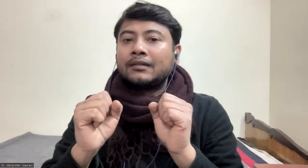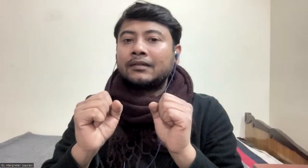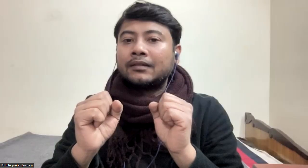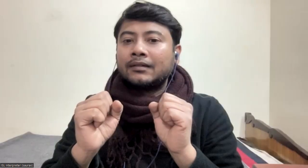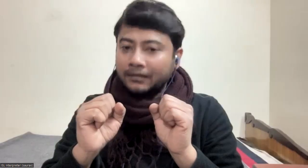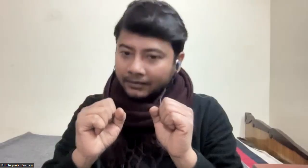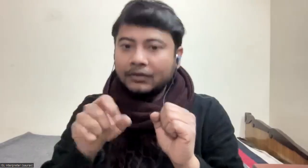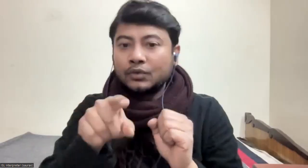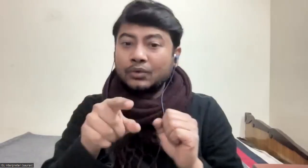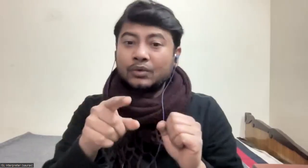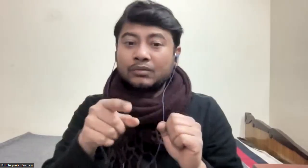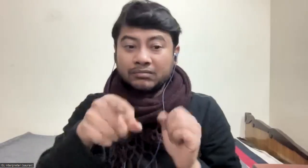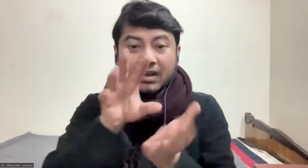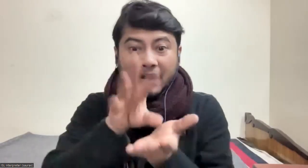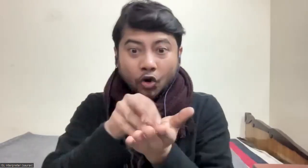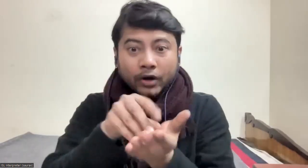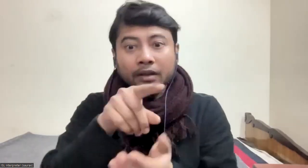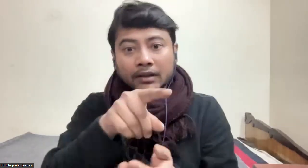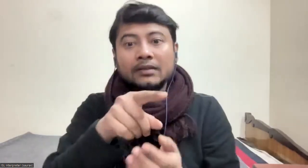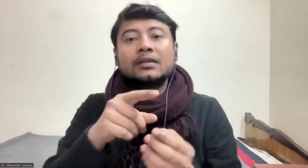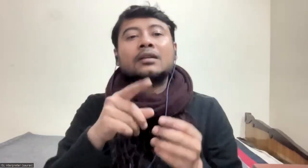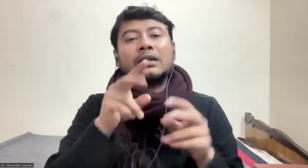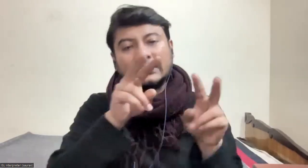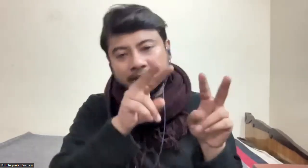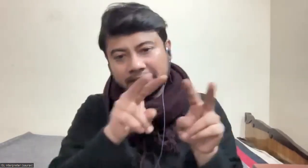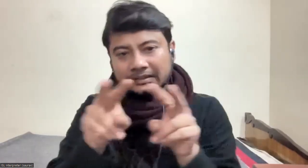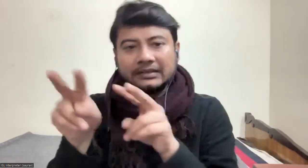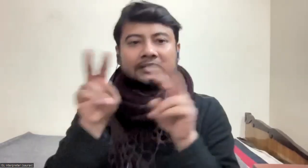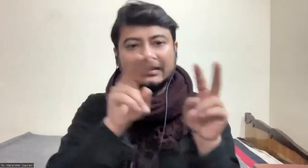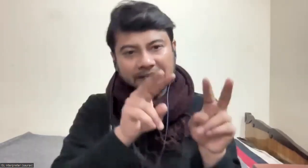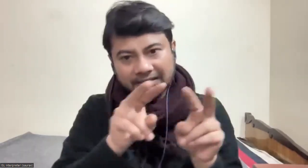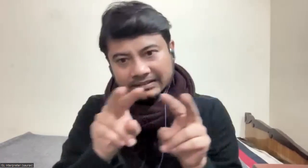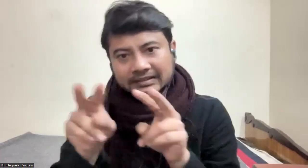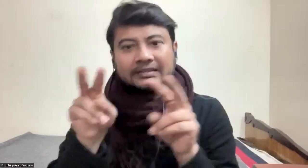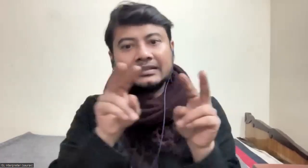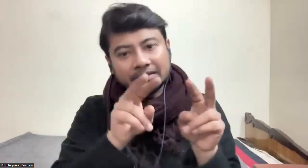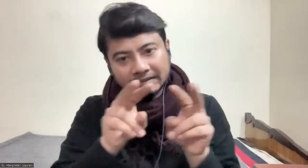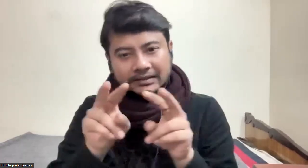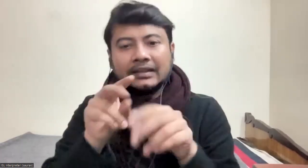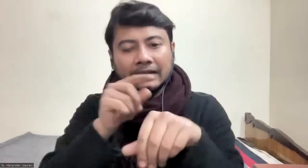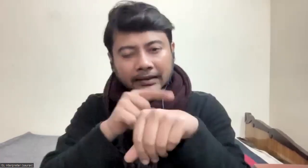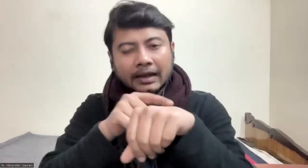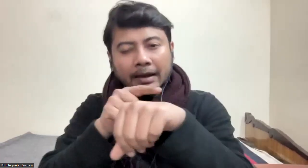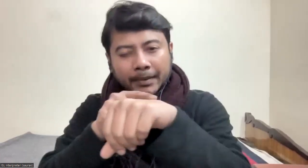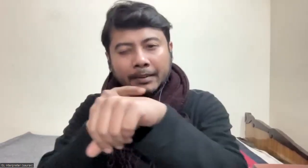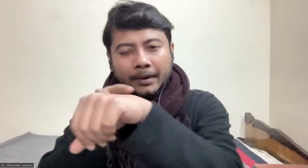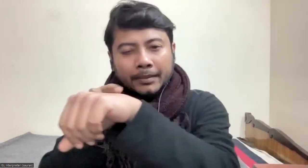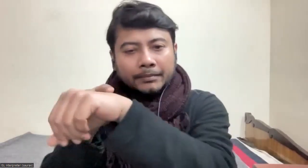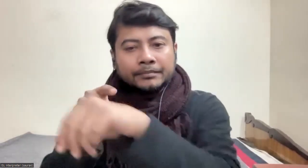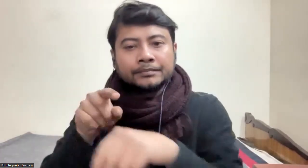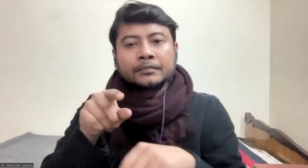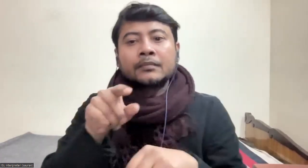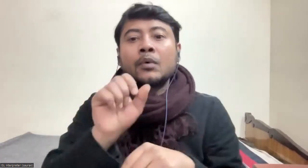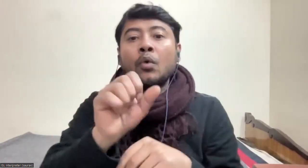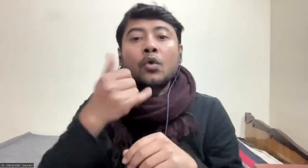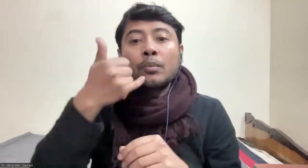So if you want to 100% remember, then please watch these recordings again and again. Save them somewhere in your